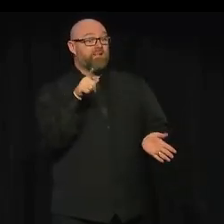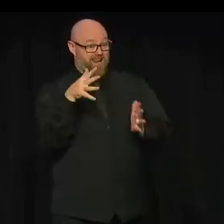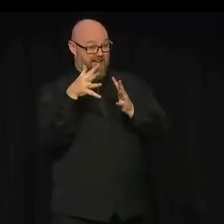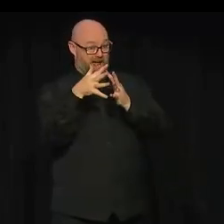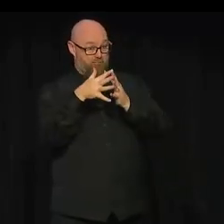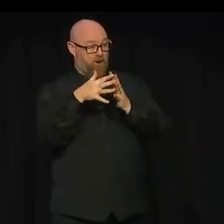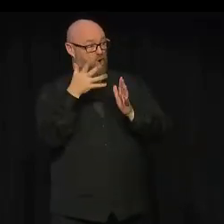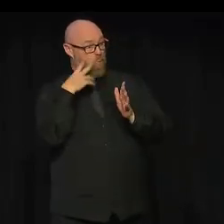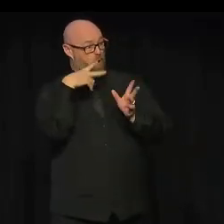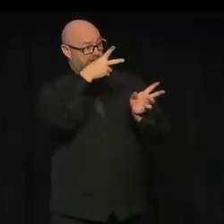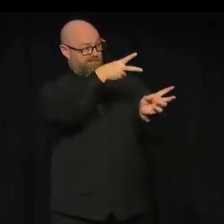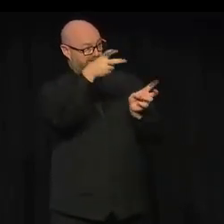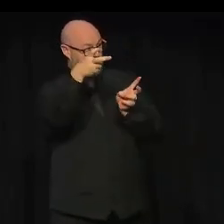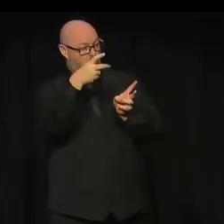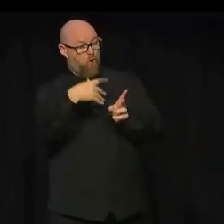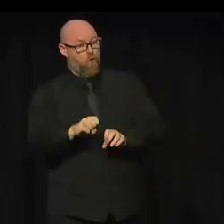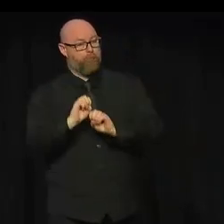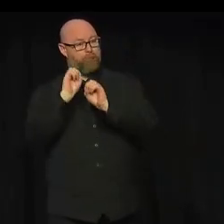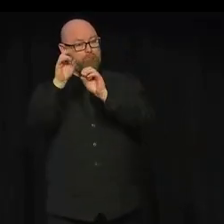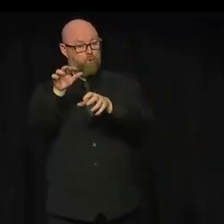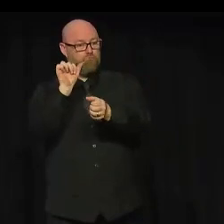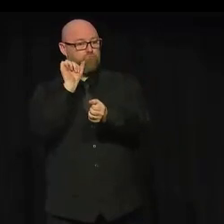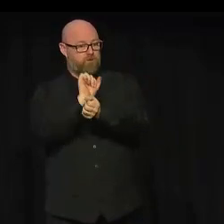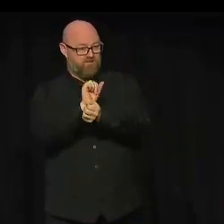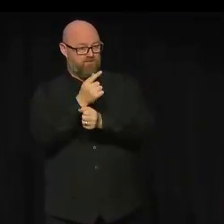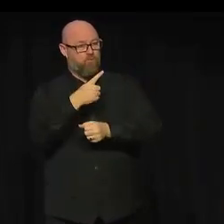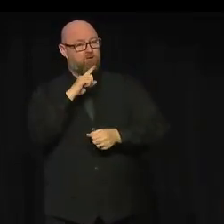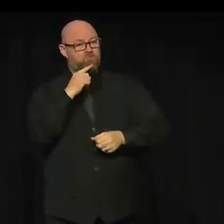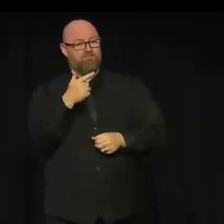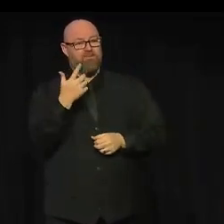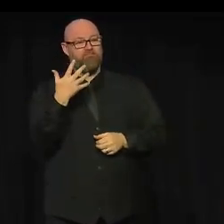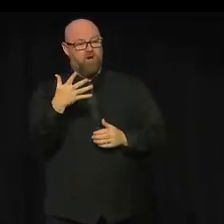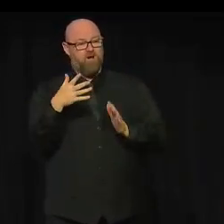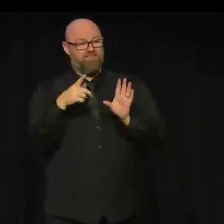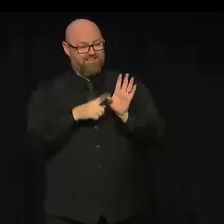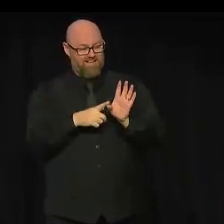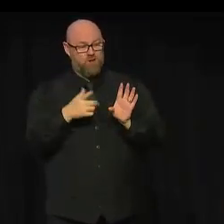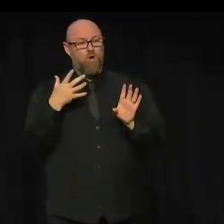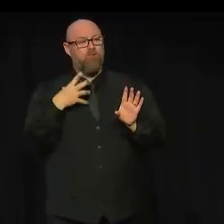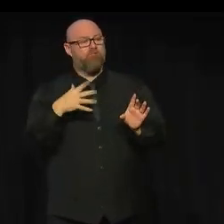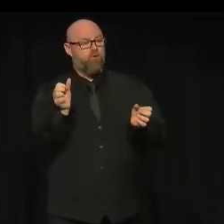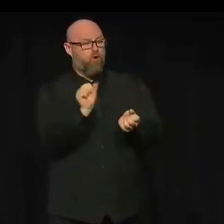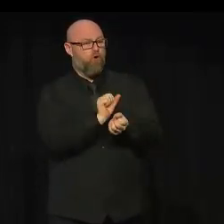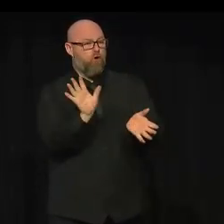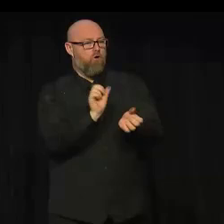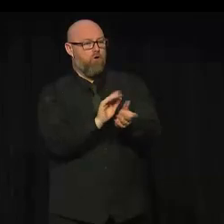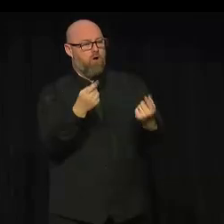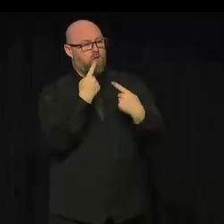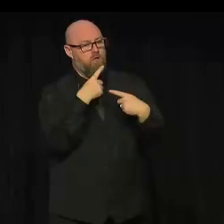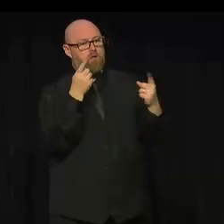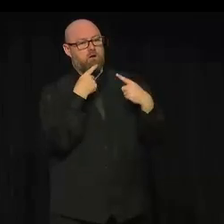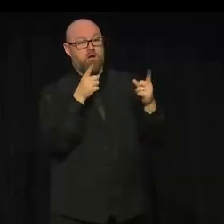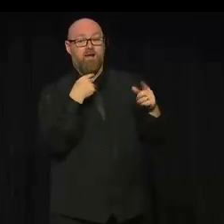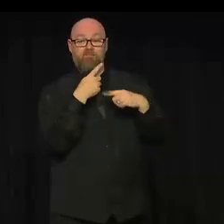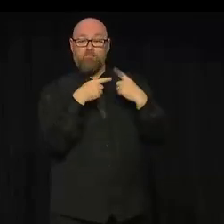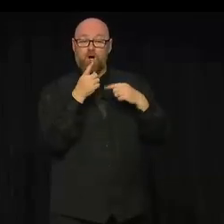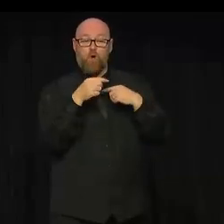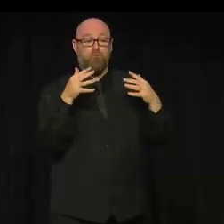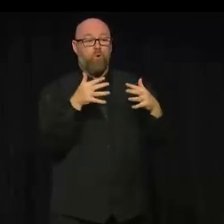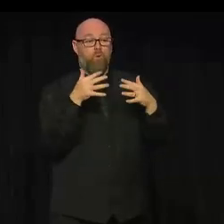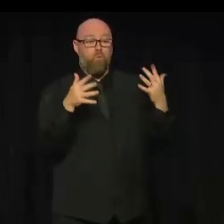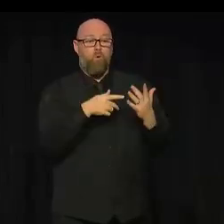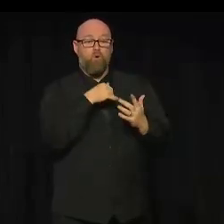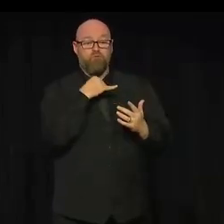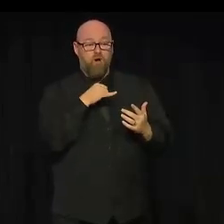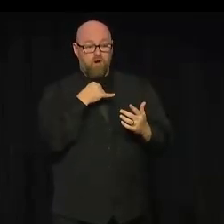for 175 years for publishing evidence of war crimes and human rights violations around the world. publications for which